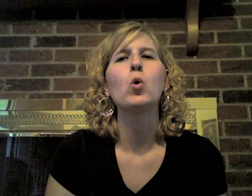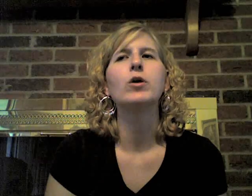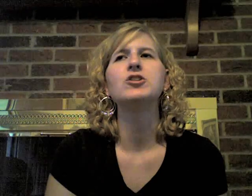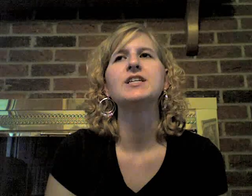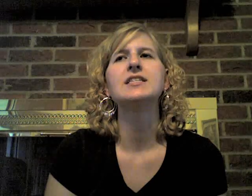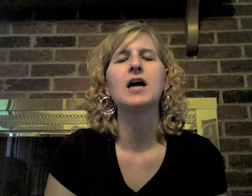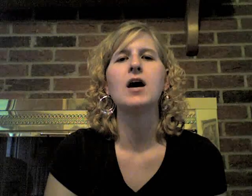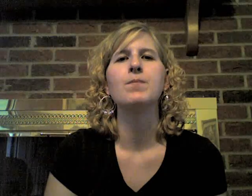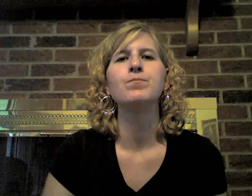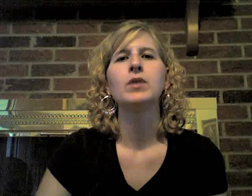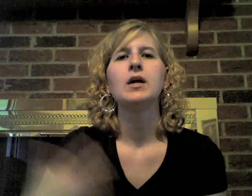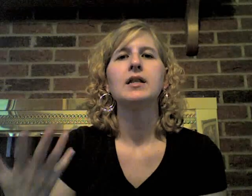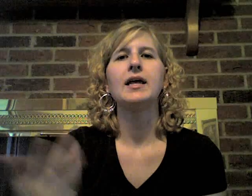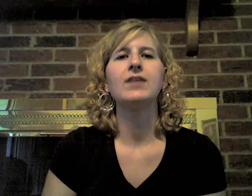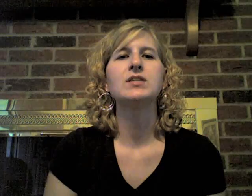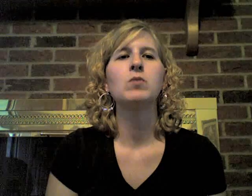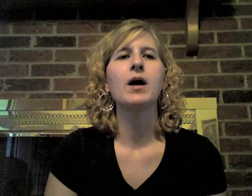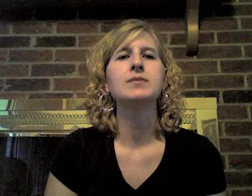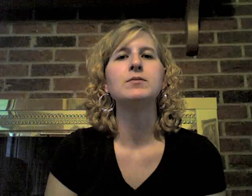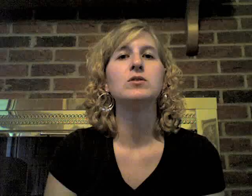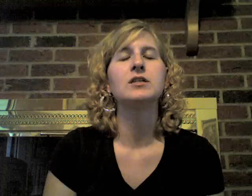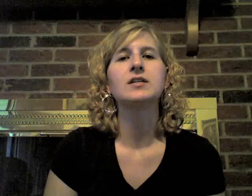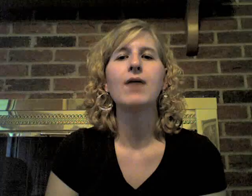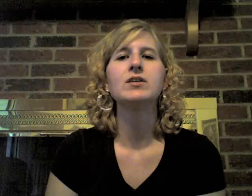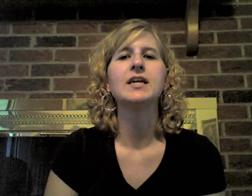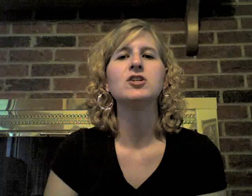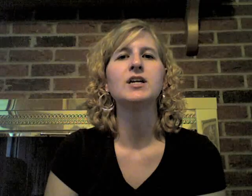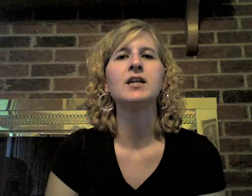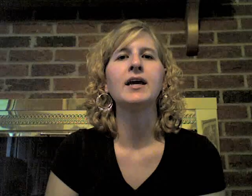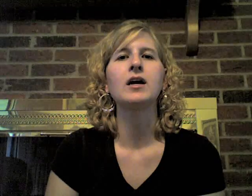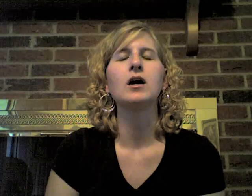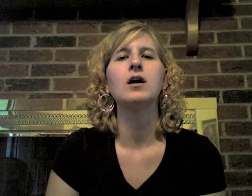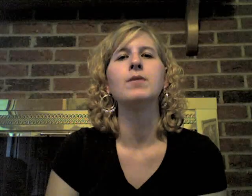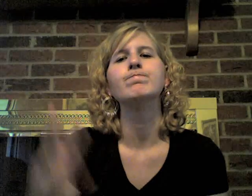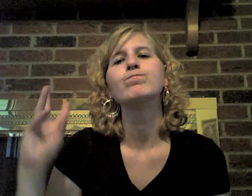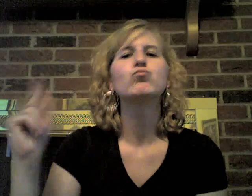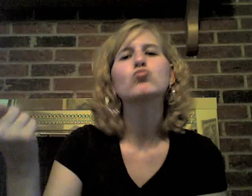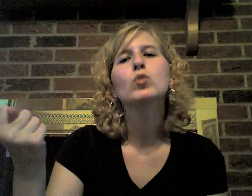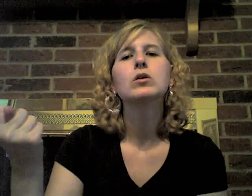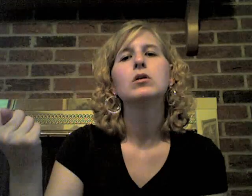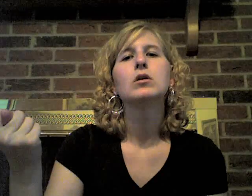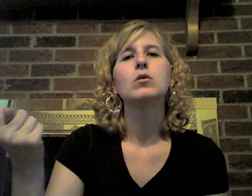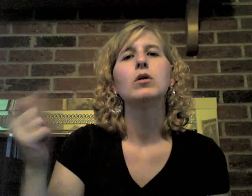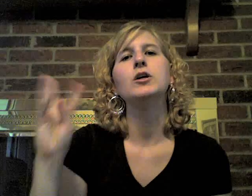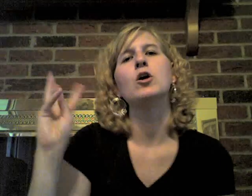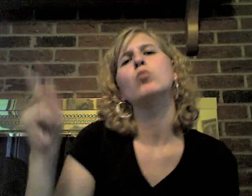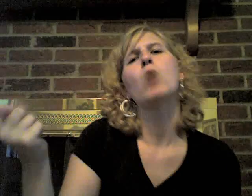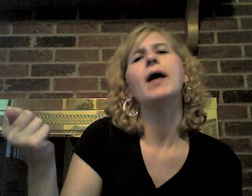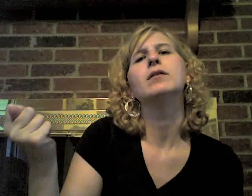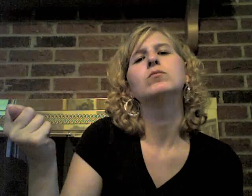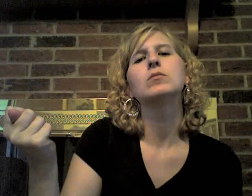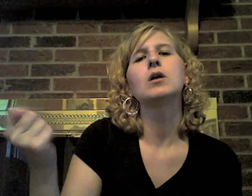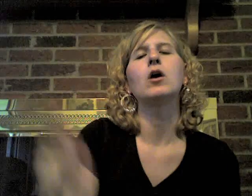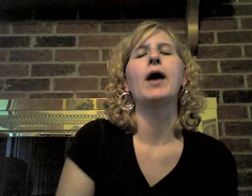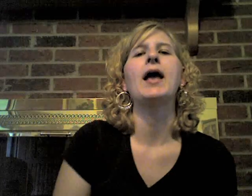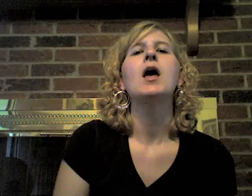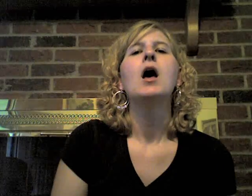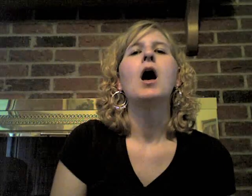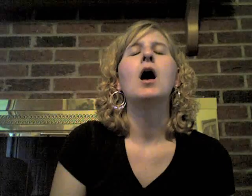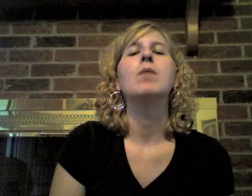or just like if someone comes up to you and starts a conversation, like you know, but okay.